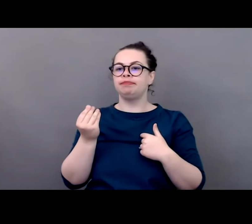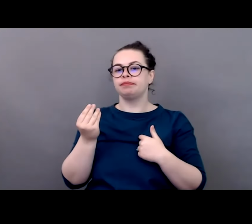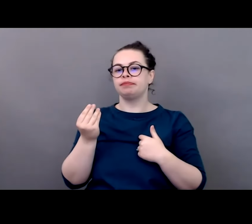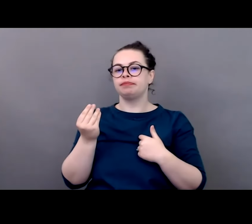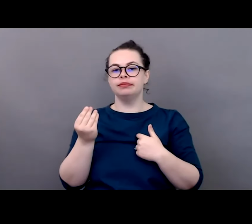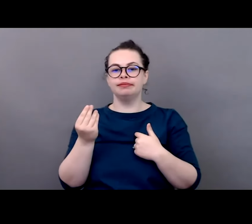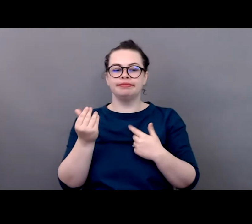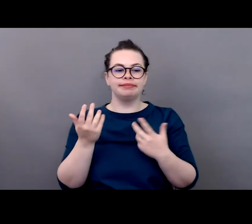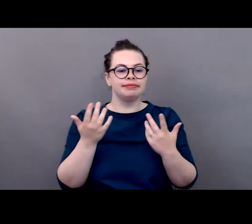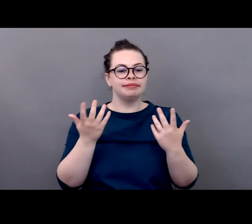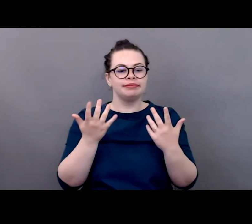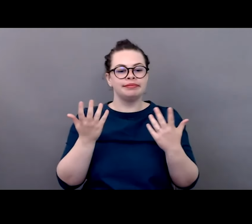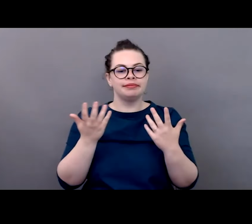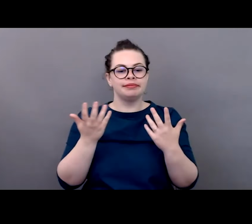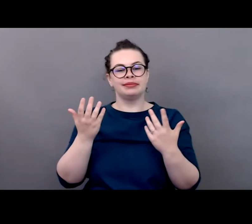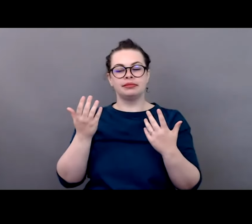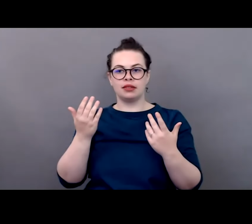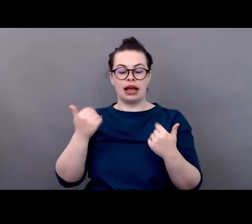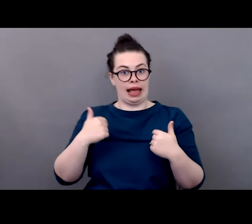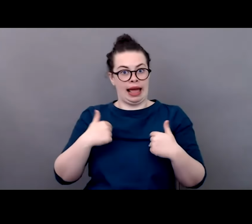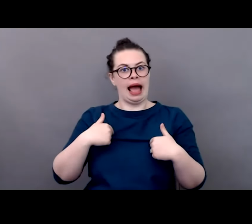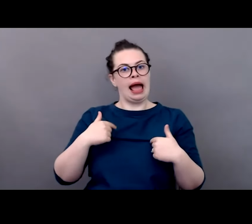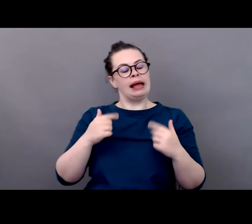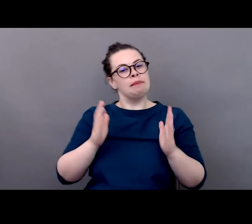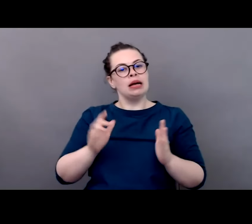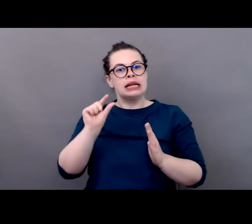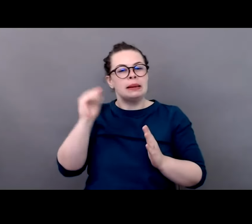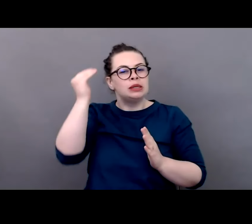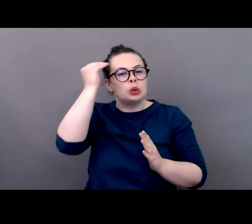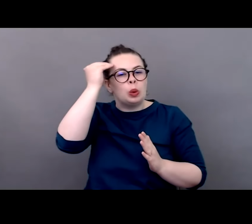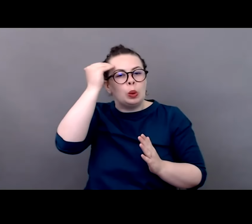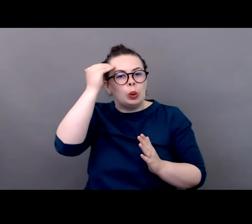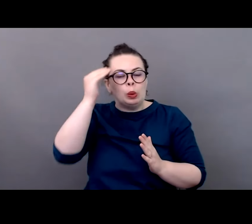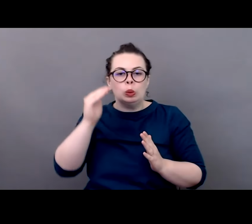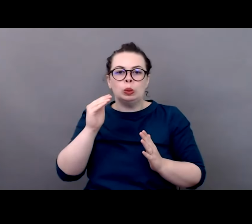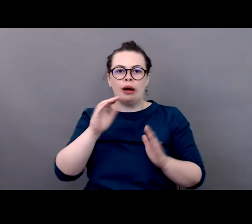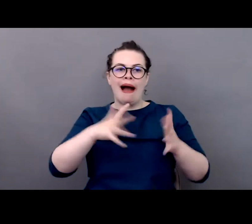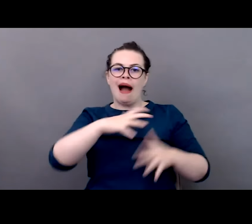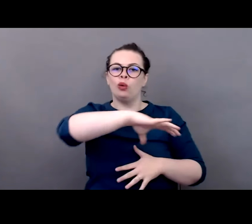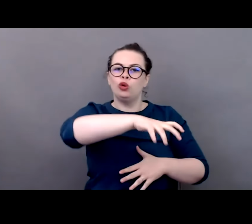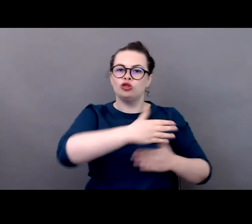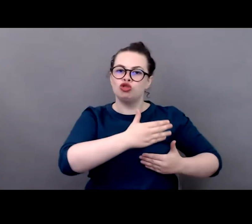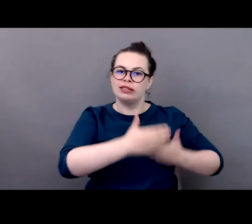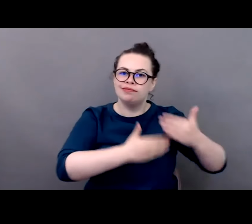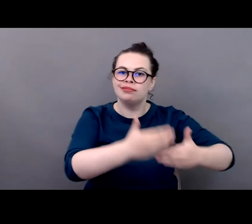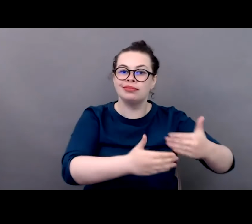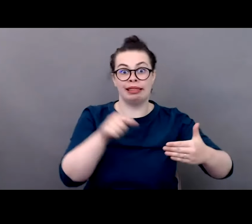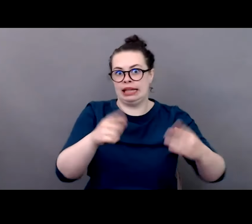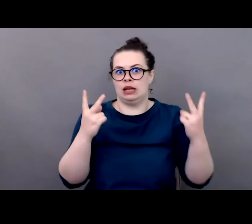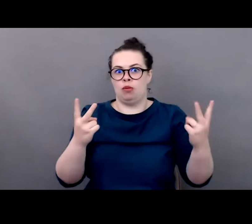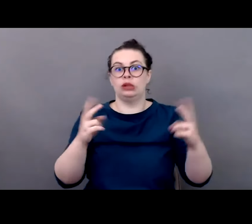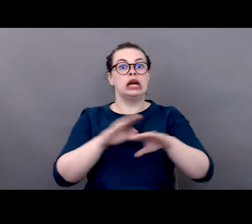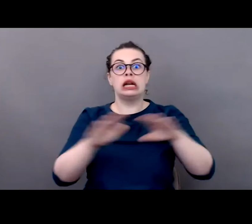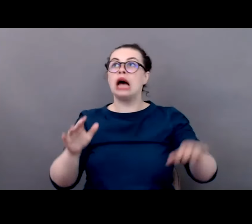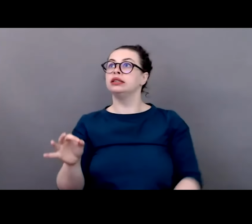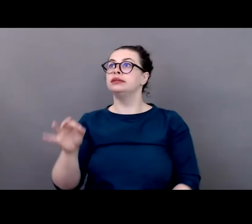of his knowledge, or at least awareness on the regional peculiarities, is very important. My